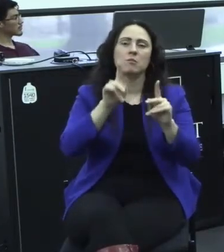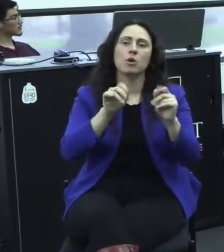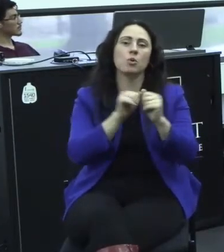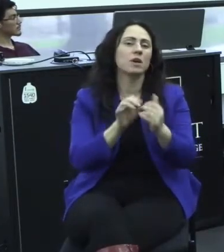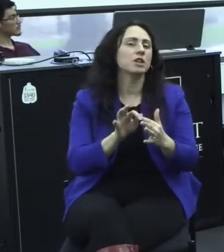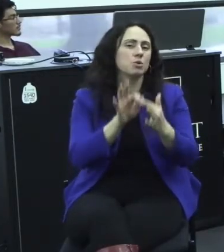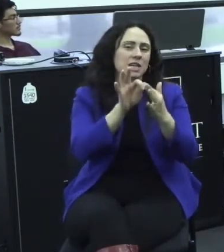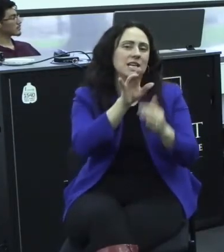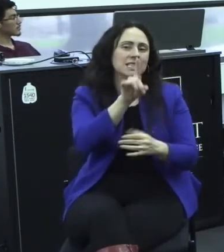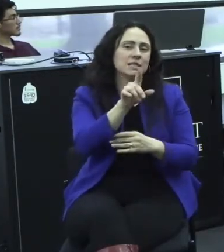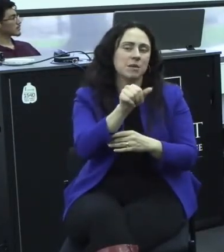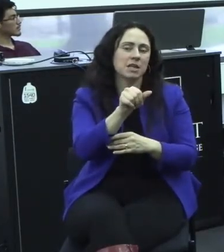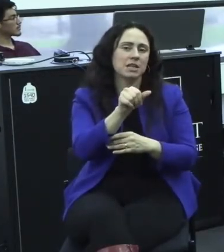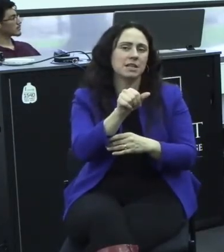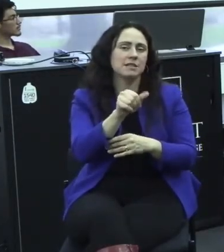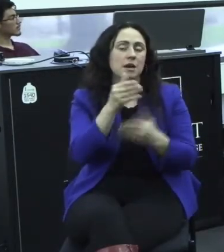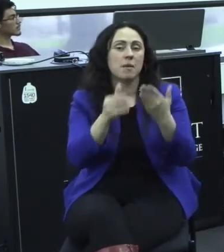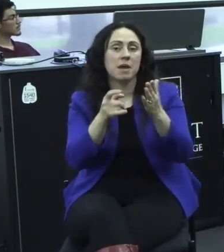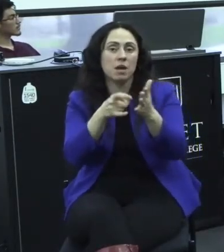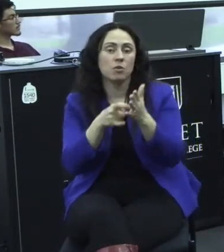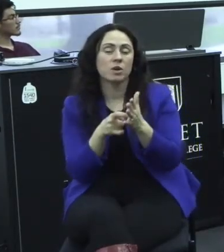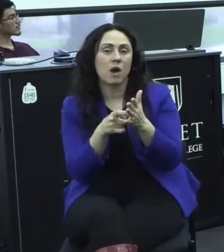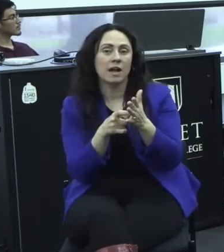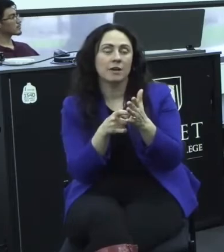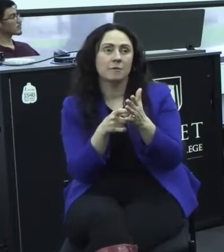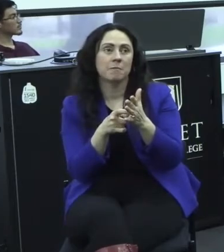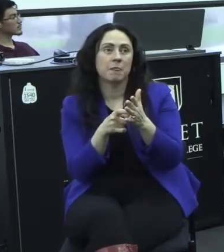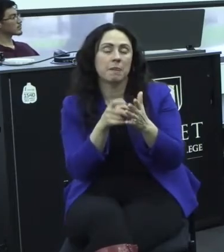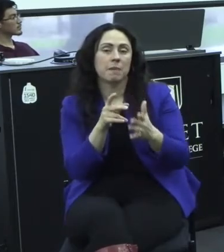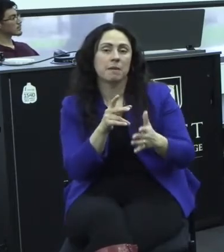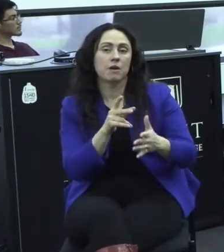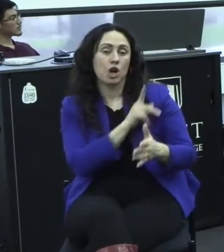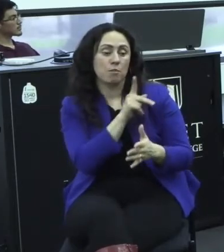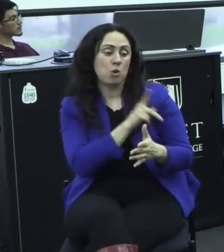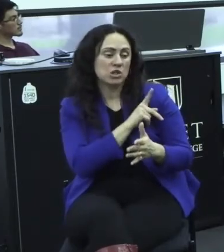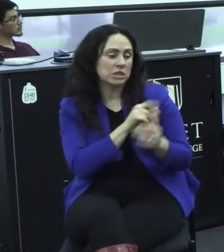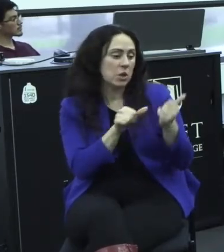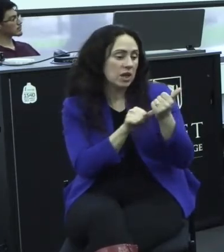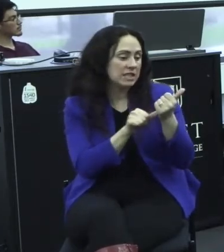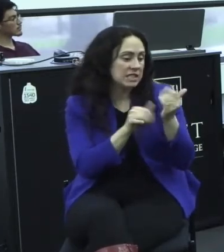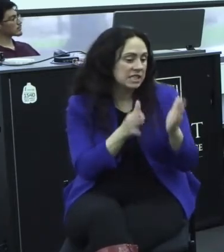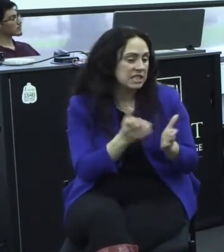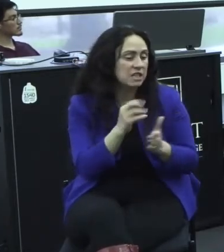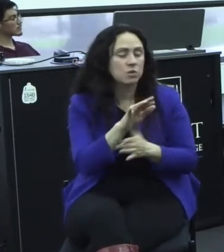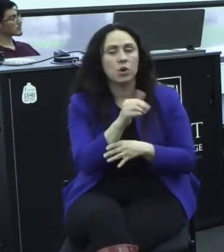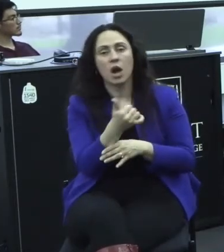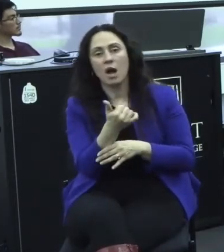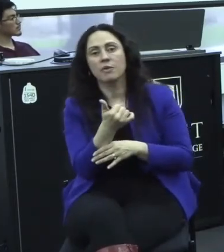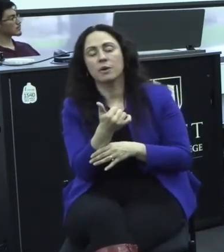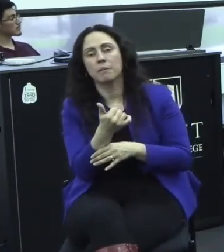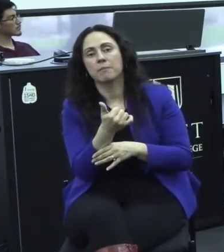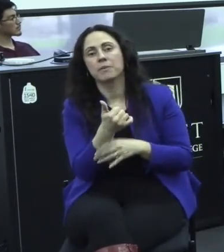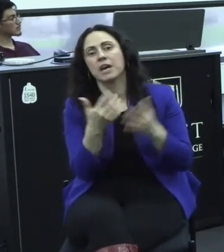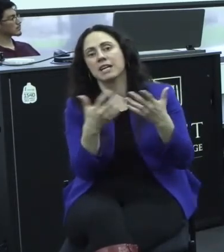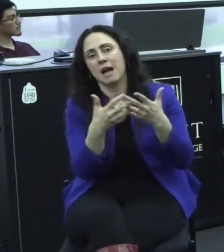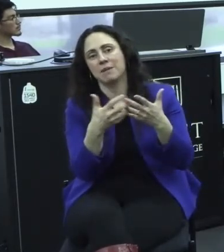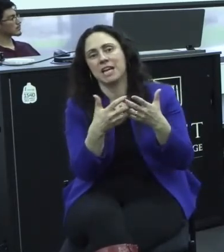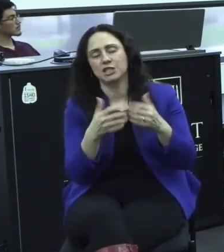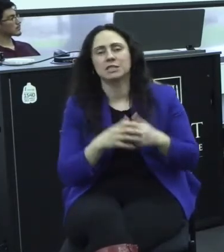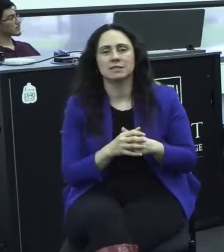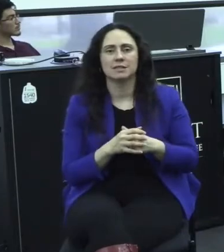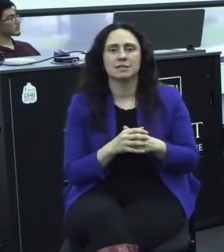unique disabilities may require personal assistance or other